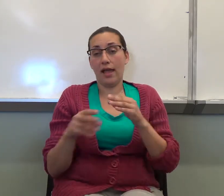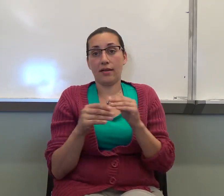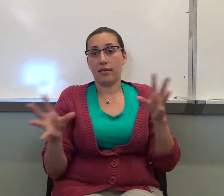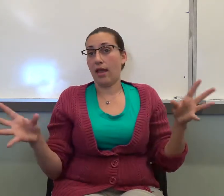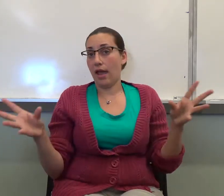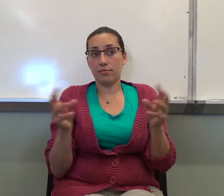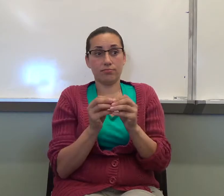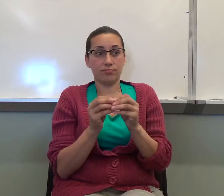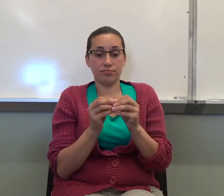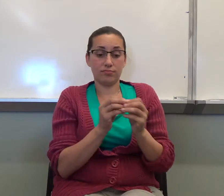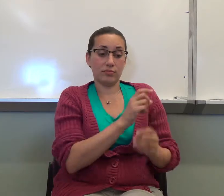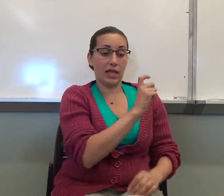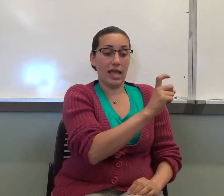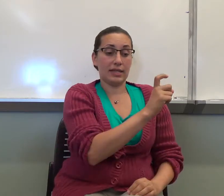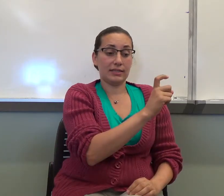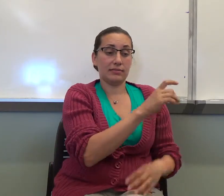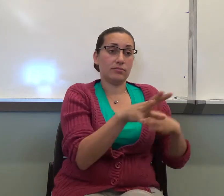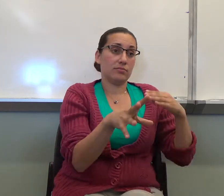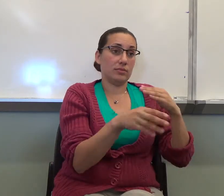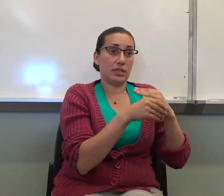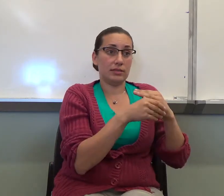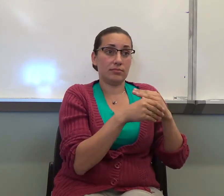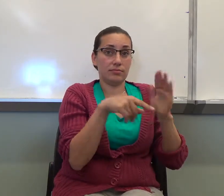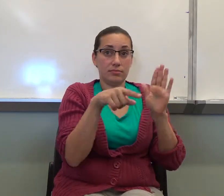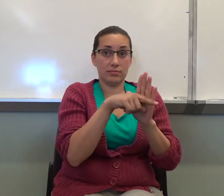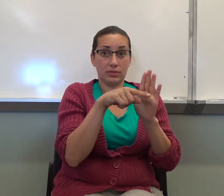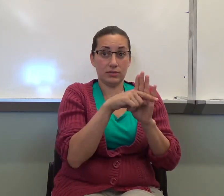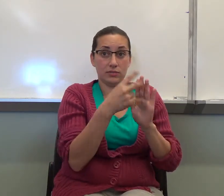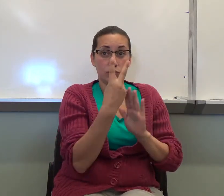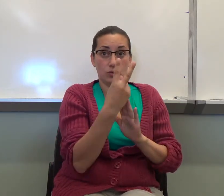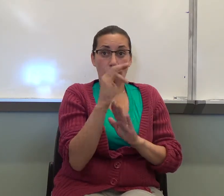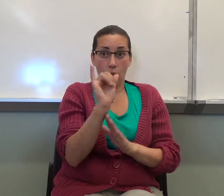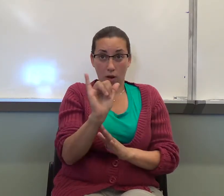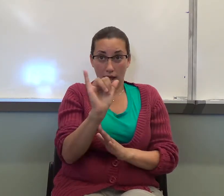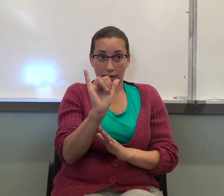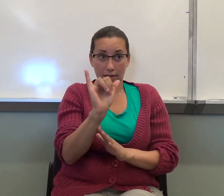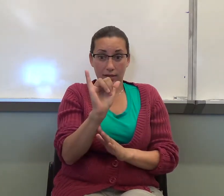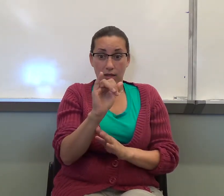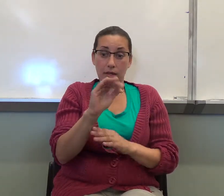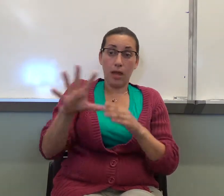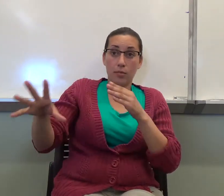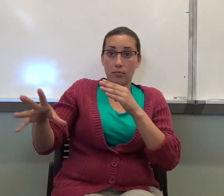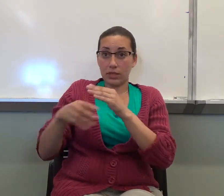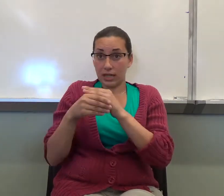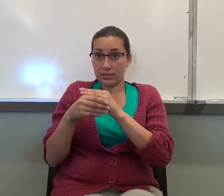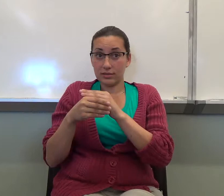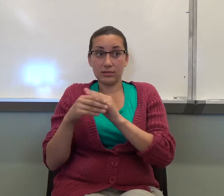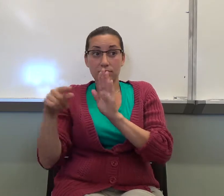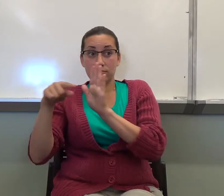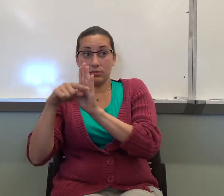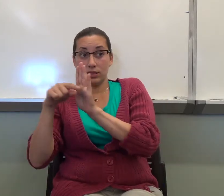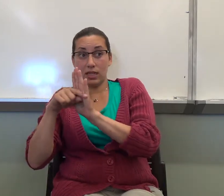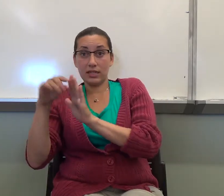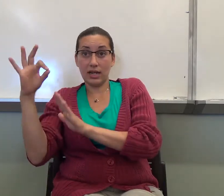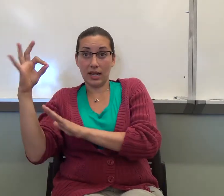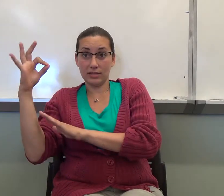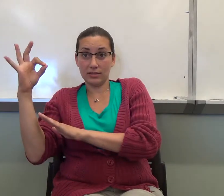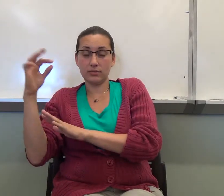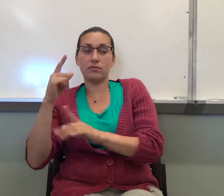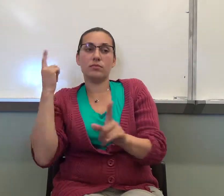x plus a minus 2y plus a minus 19, you got the right result. And again, you got the